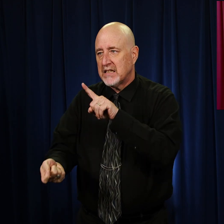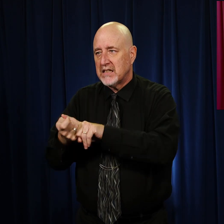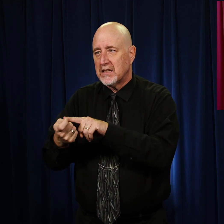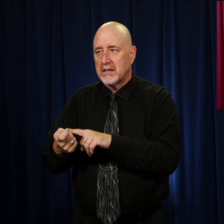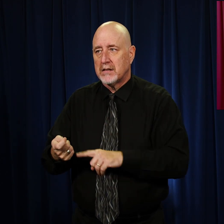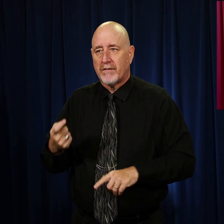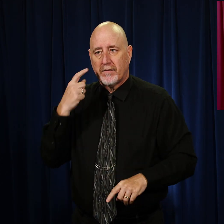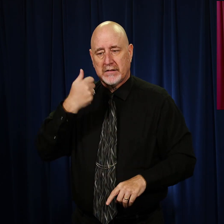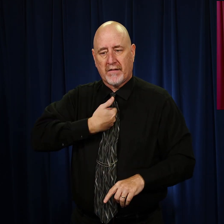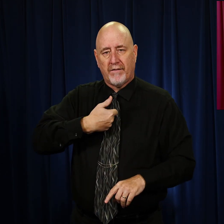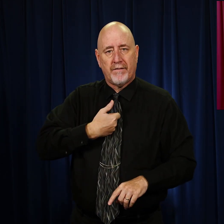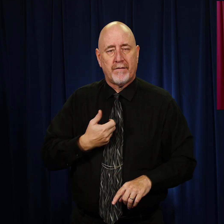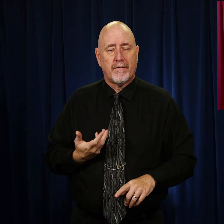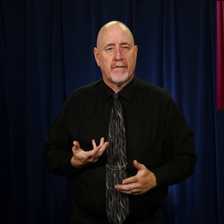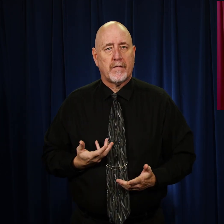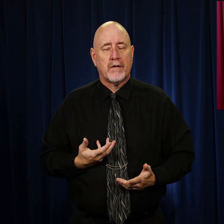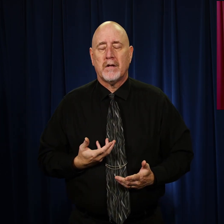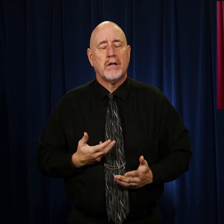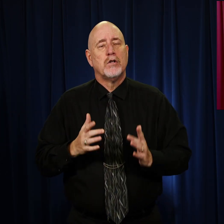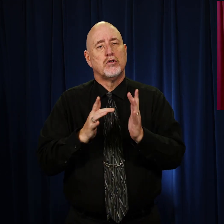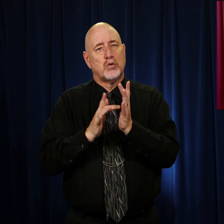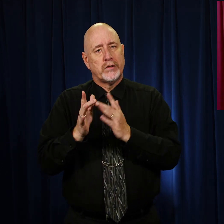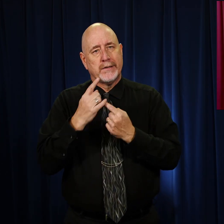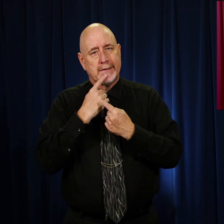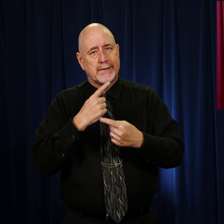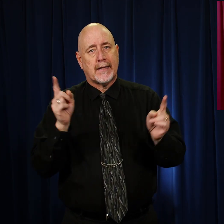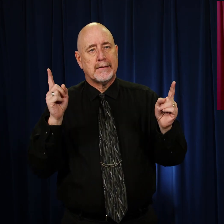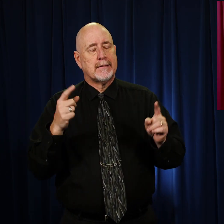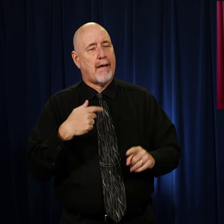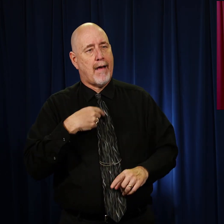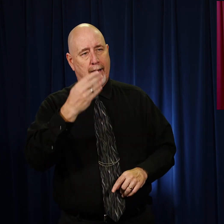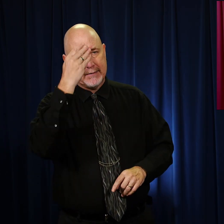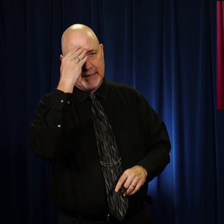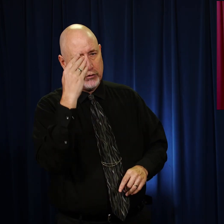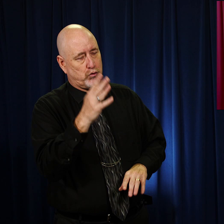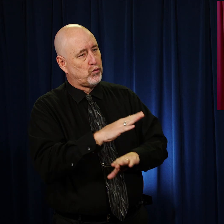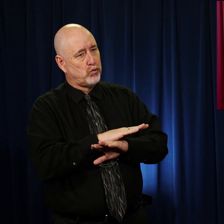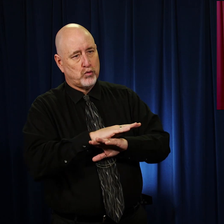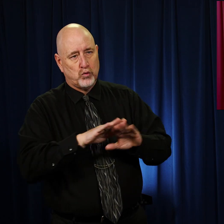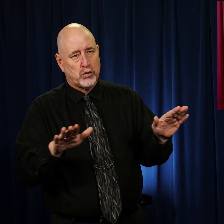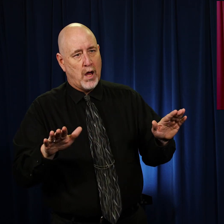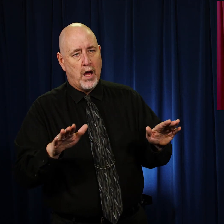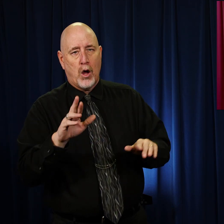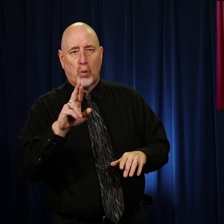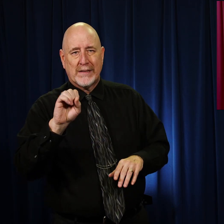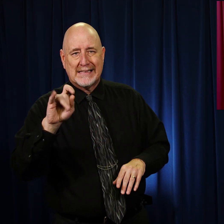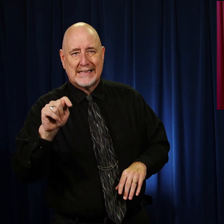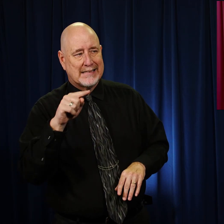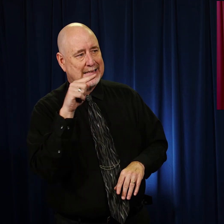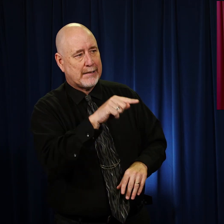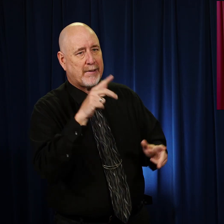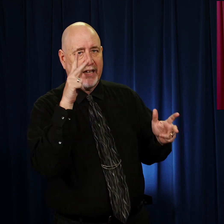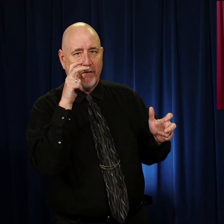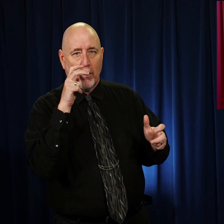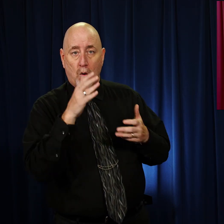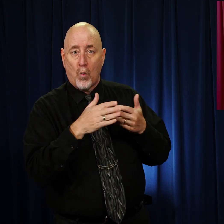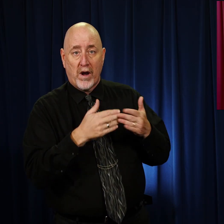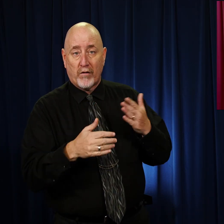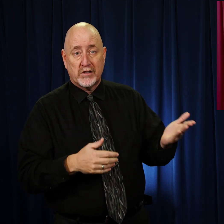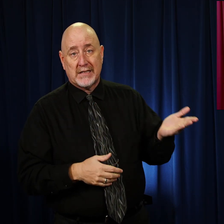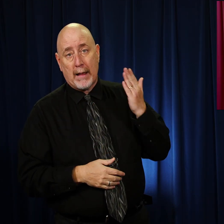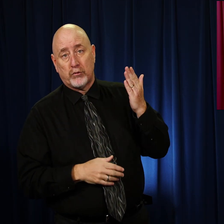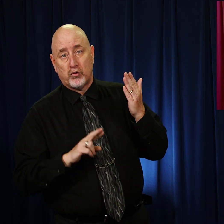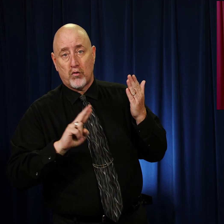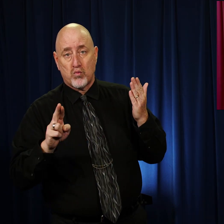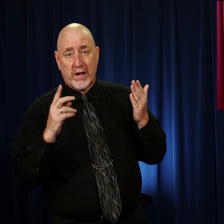own revenge. So Jesus says, but I say to you, do not resist him who is evil, but whoever slaps